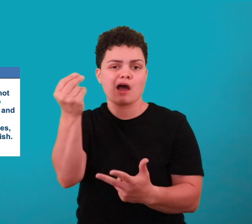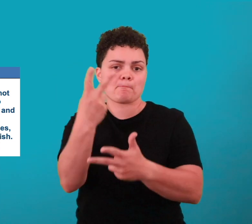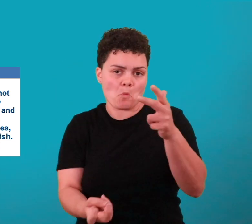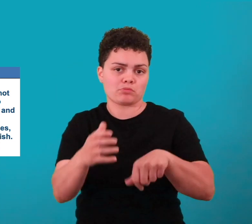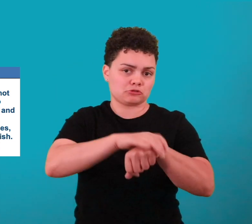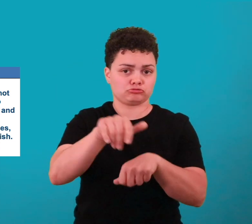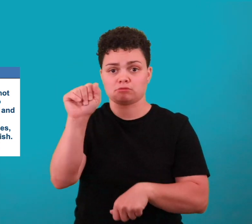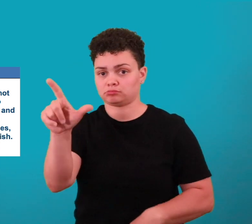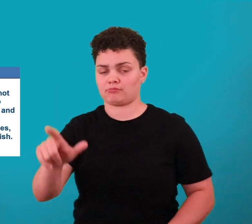family's decision.